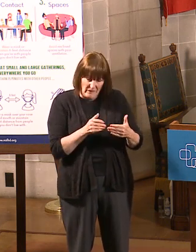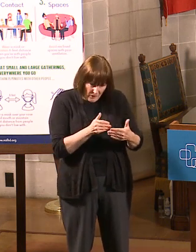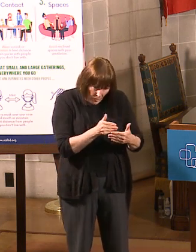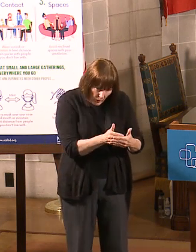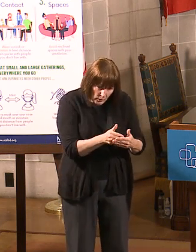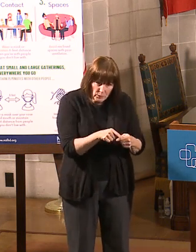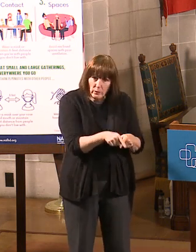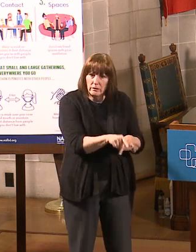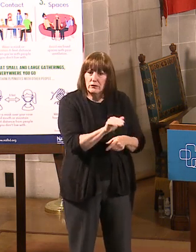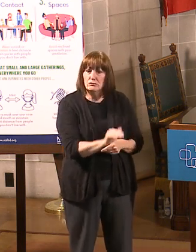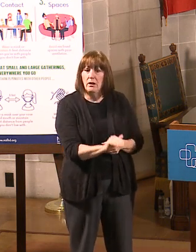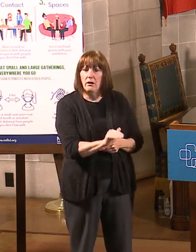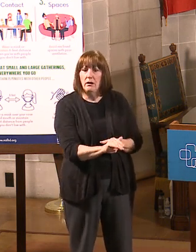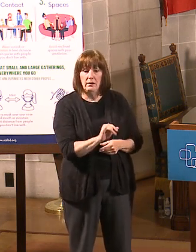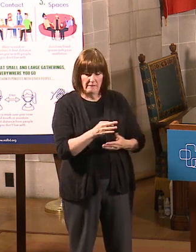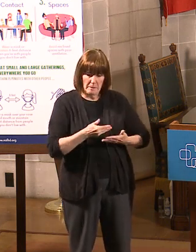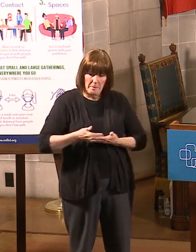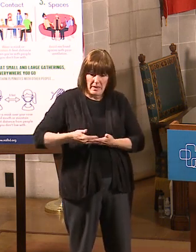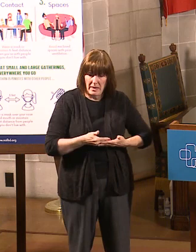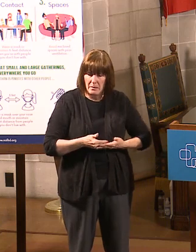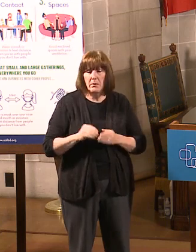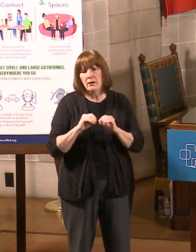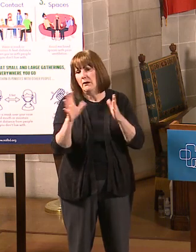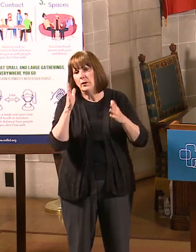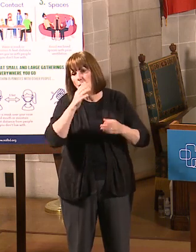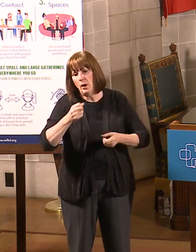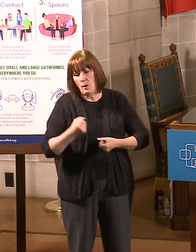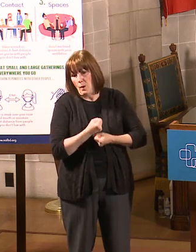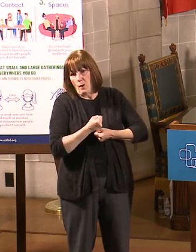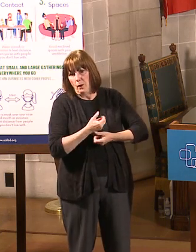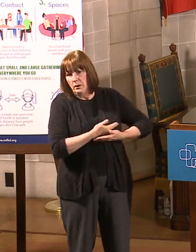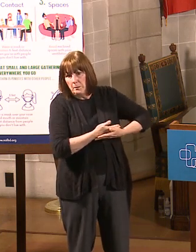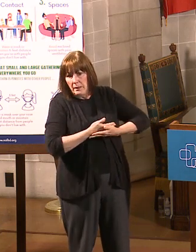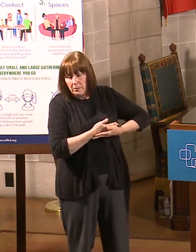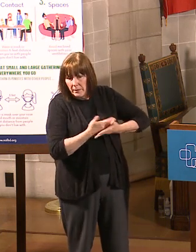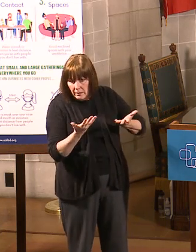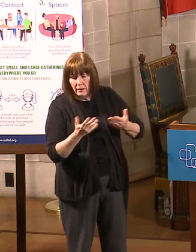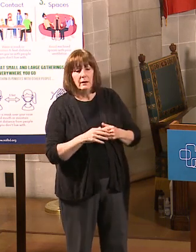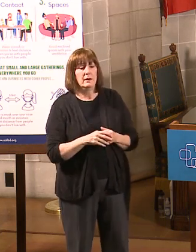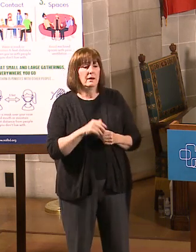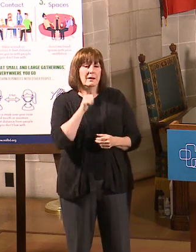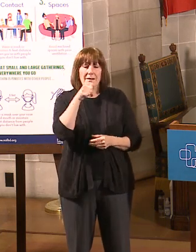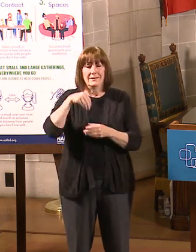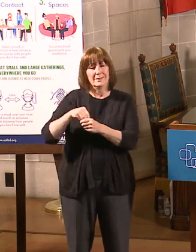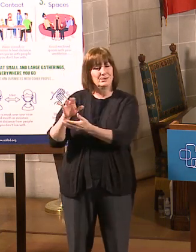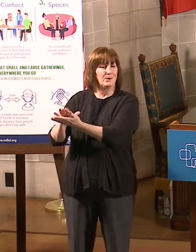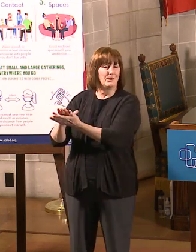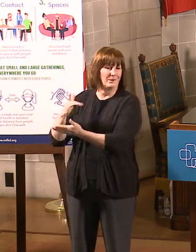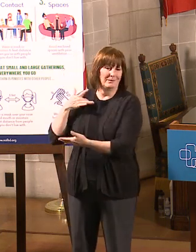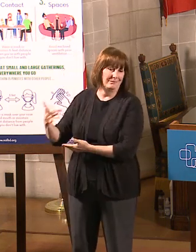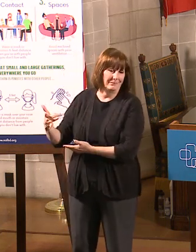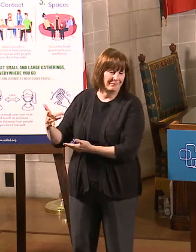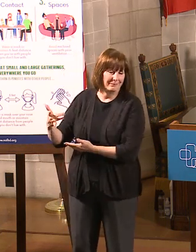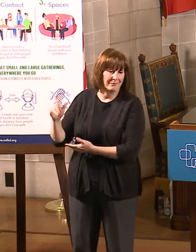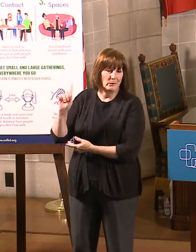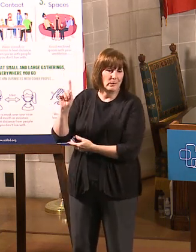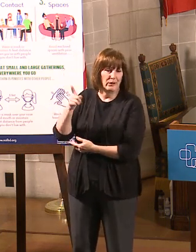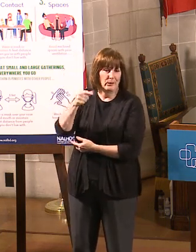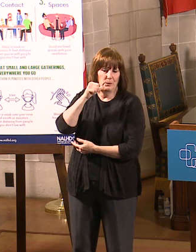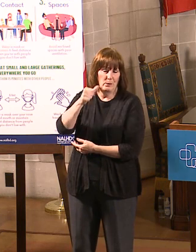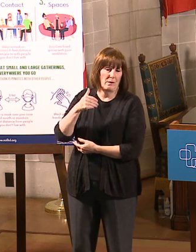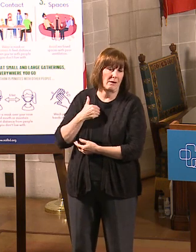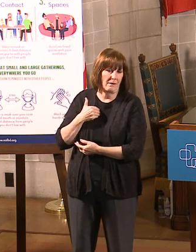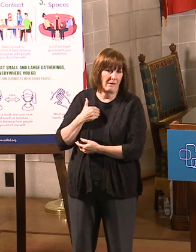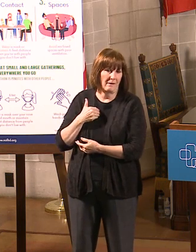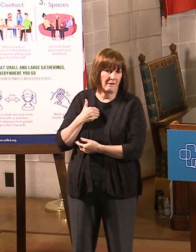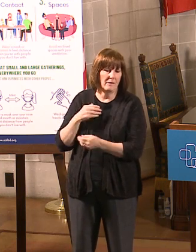child. If it's a baby, obviously you're going to be holding the baby. That's not the case so much in our schools, where you would have the opportunity to